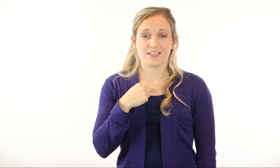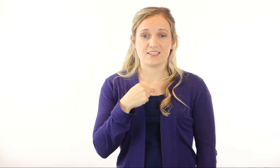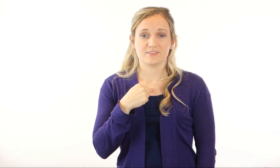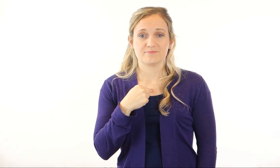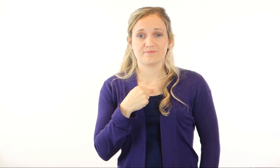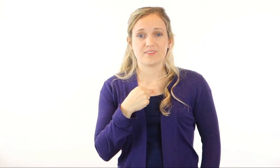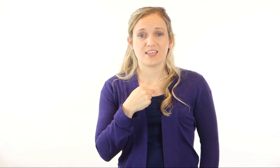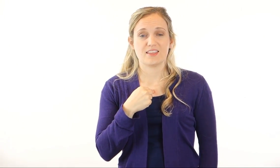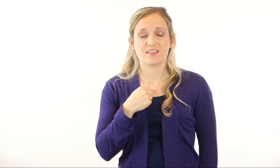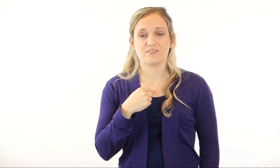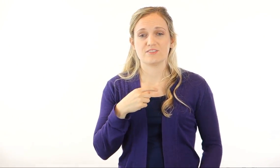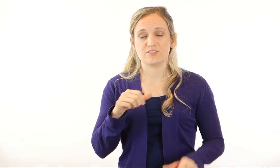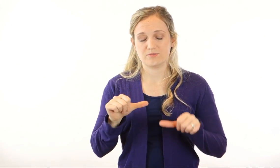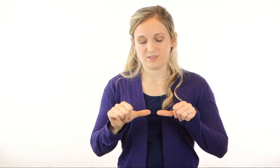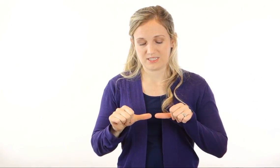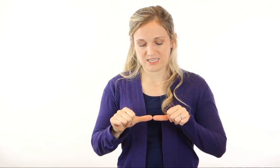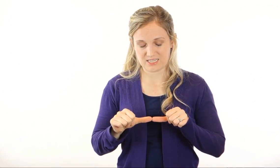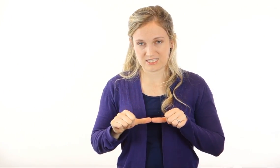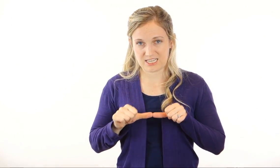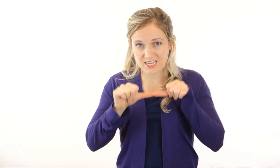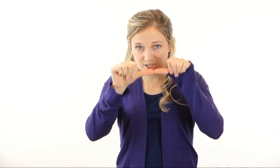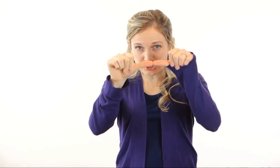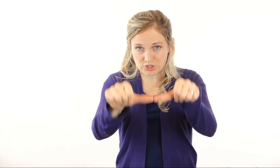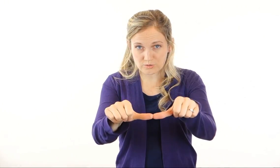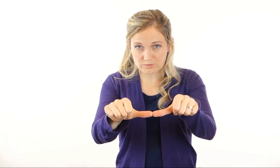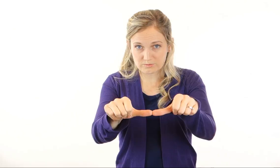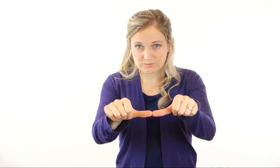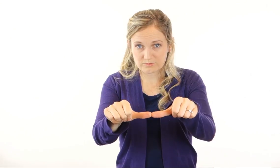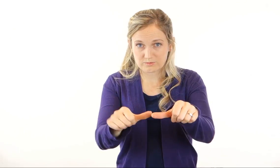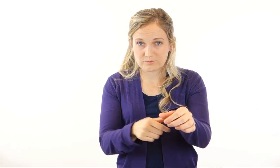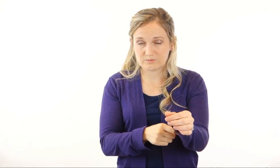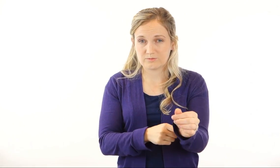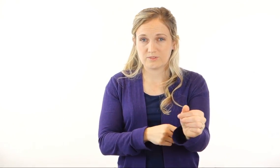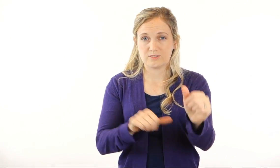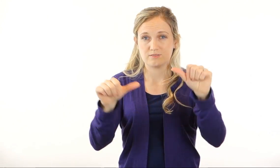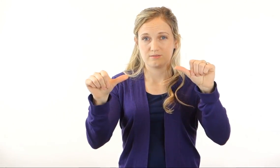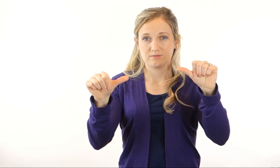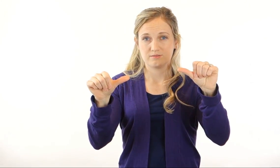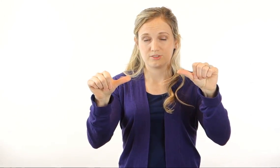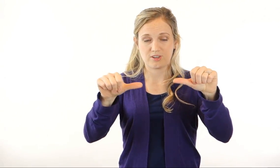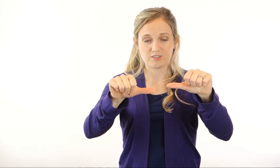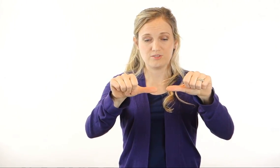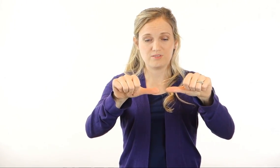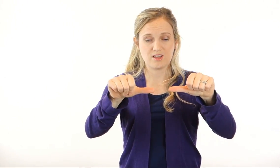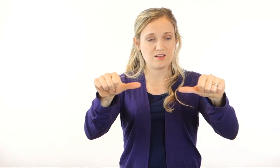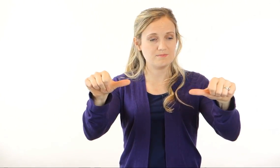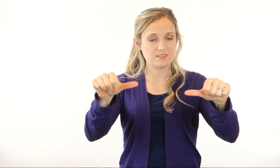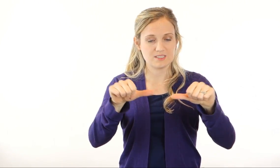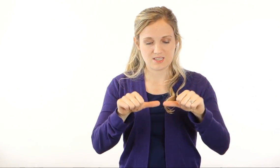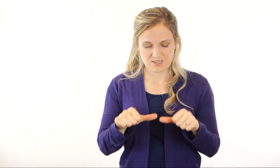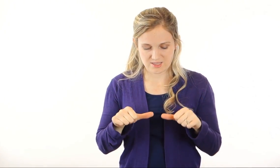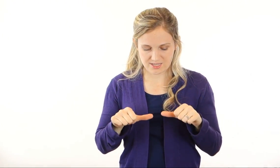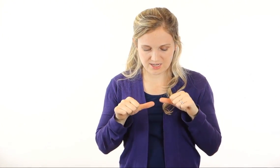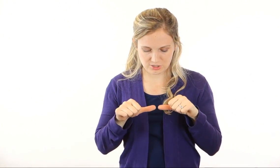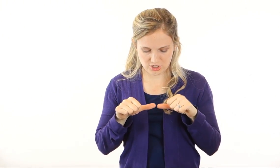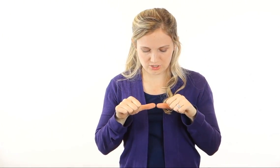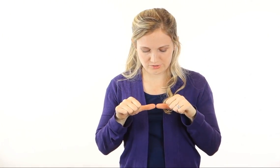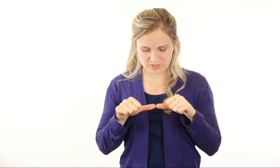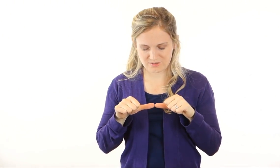I, and then you can do continue. So you got 2 thumbs, and they kind of start close to you,